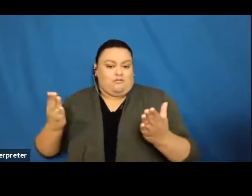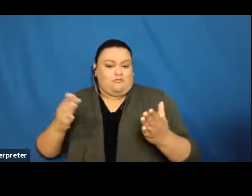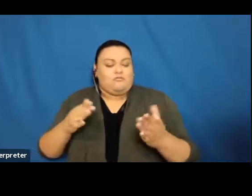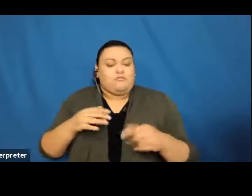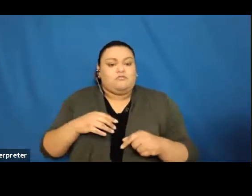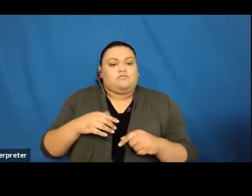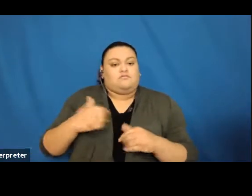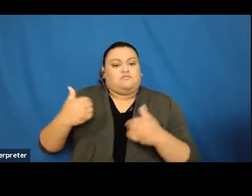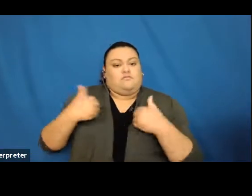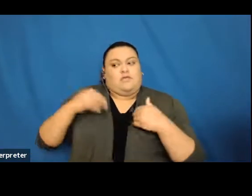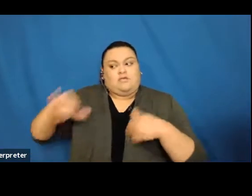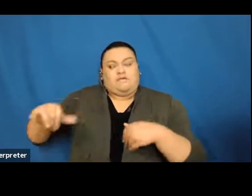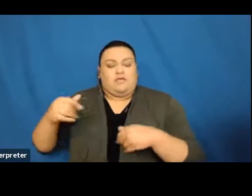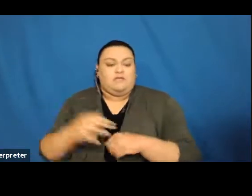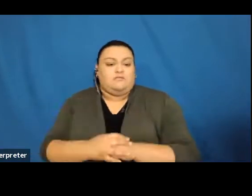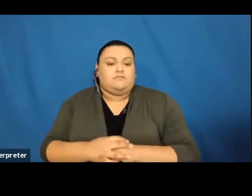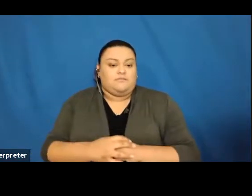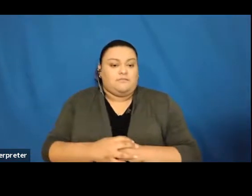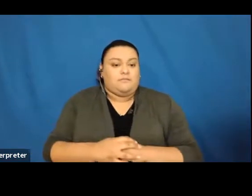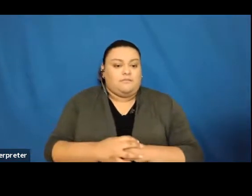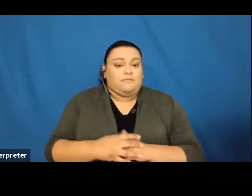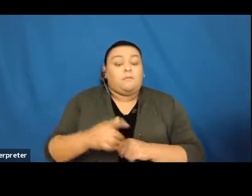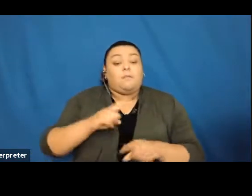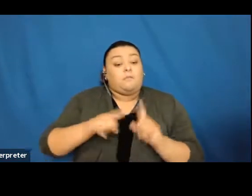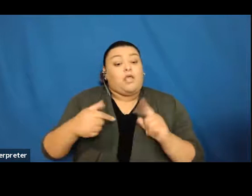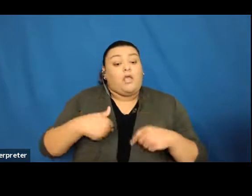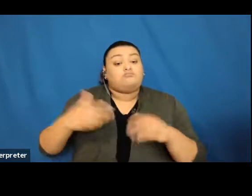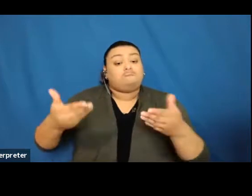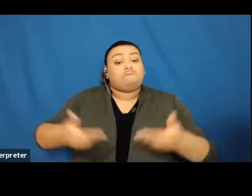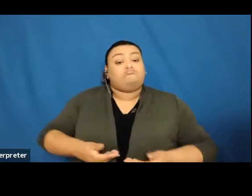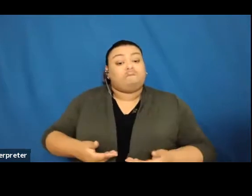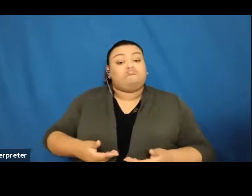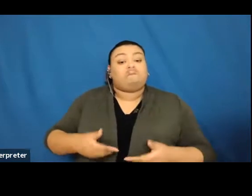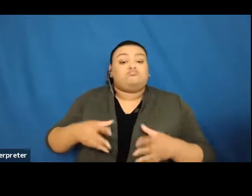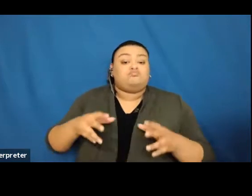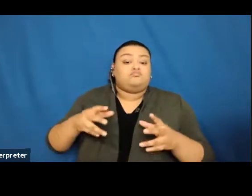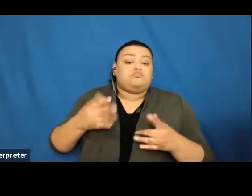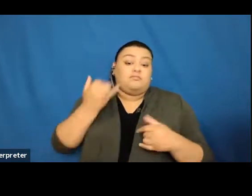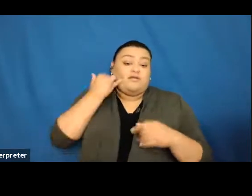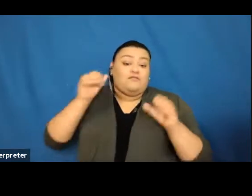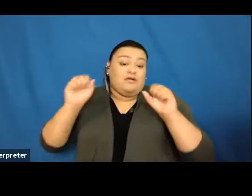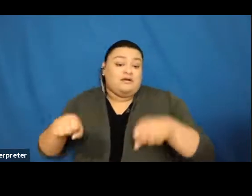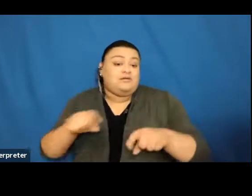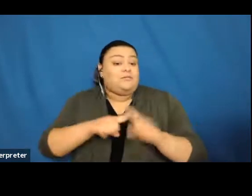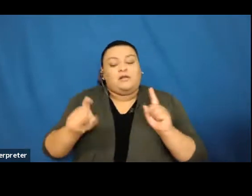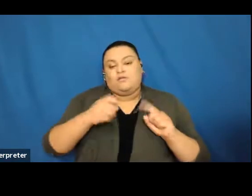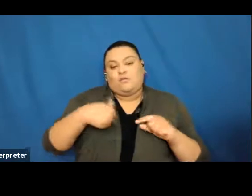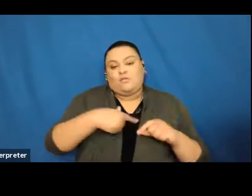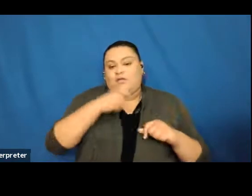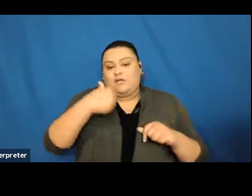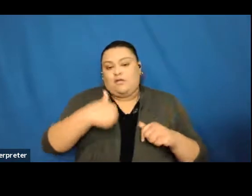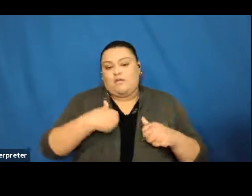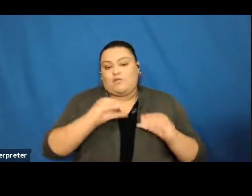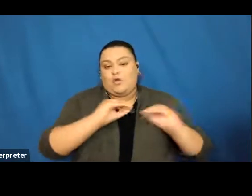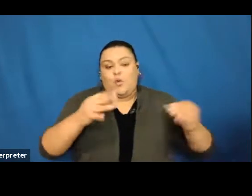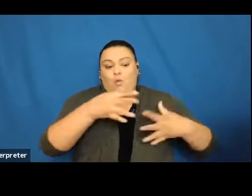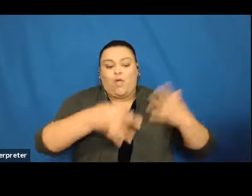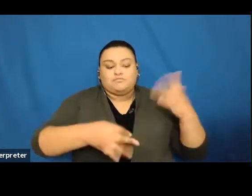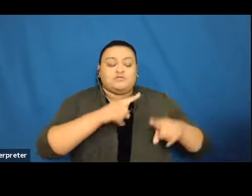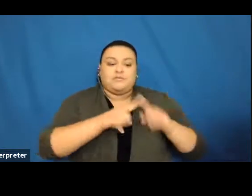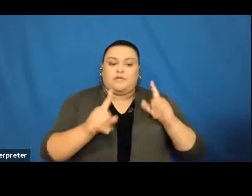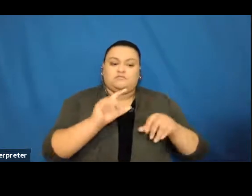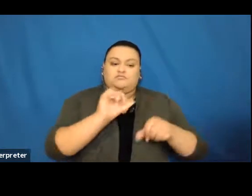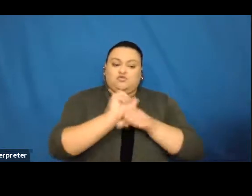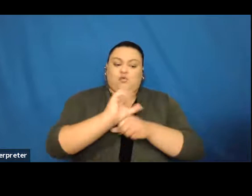have happen. So, but I would welcome it if we could. But we have no choice but to deal with it within the capitalist